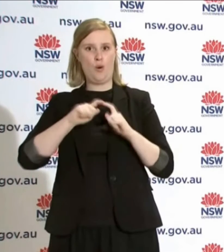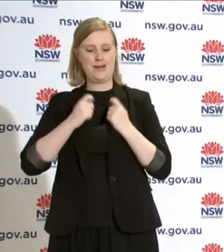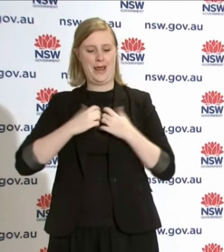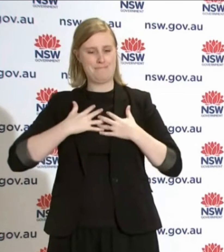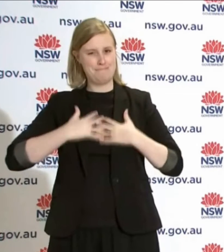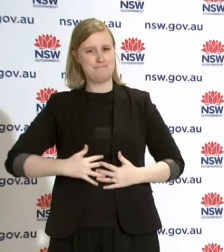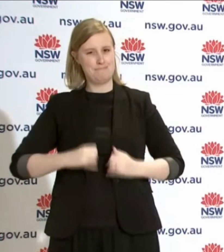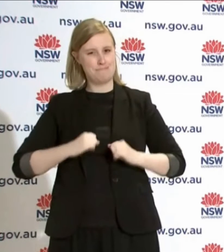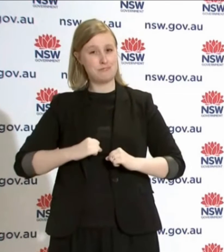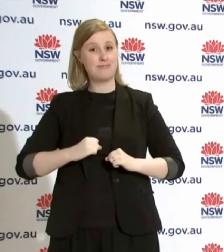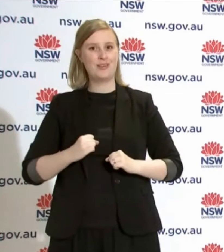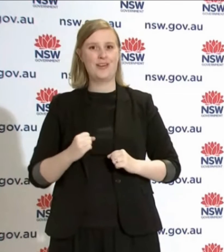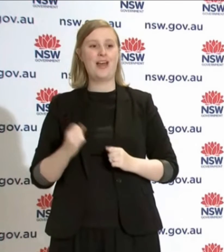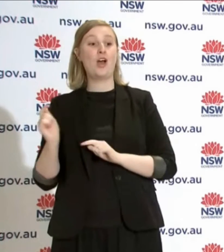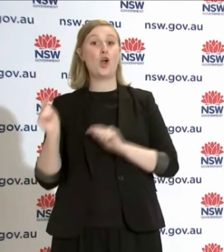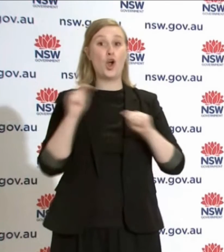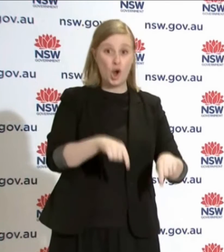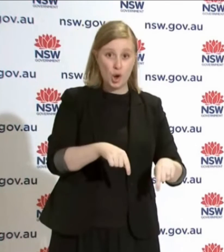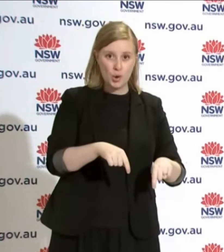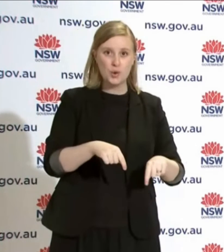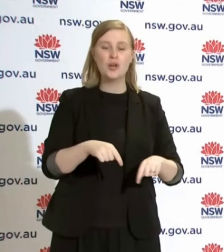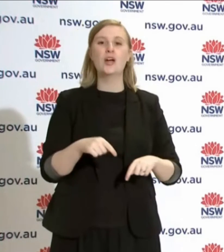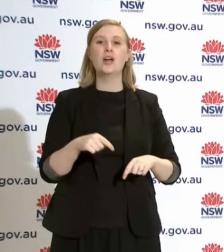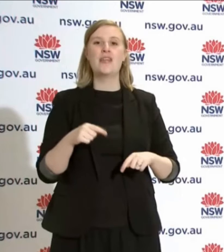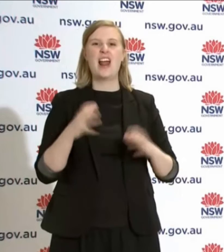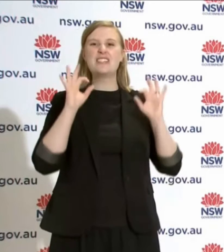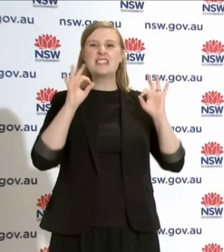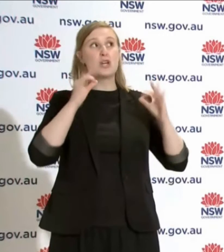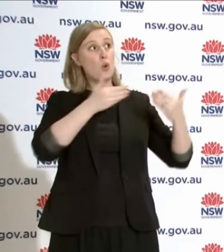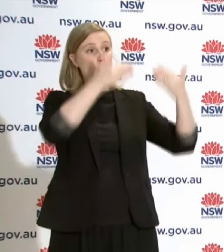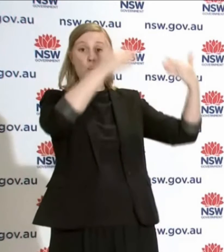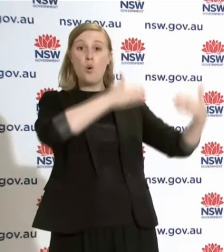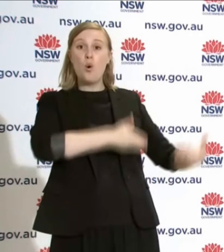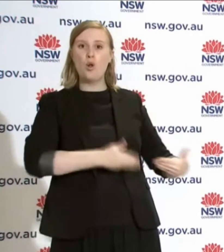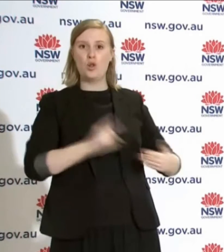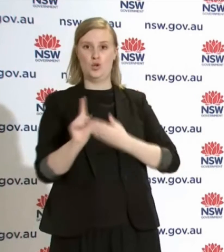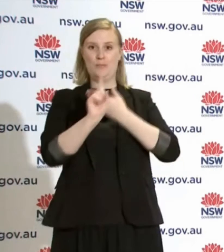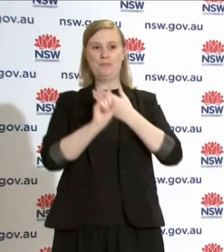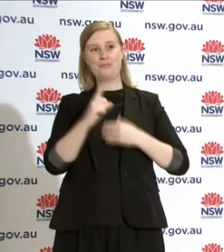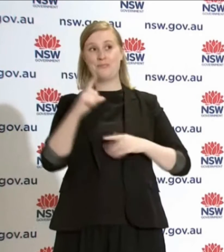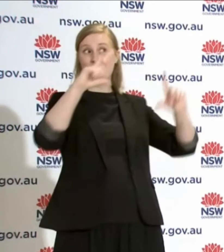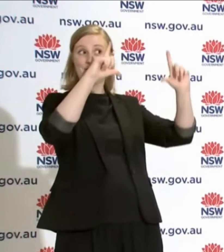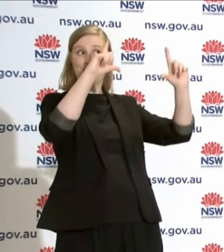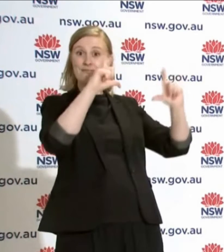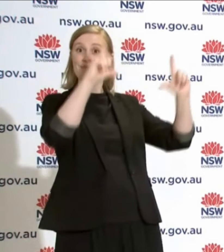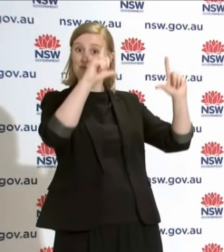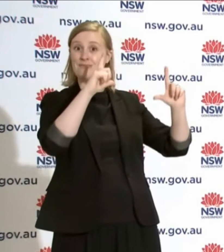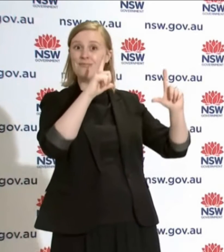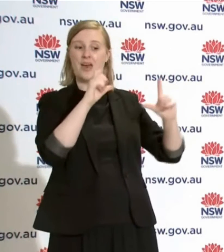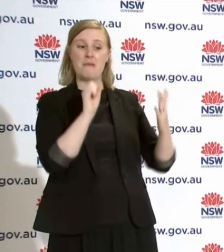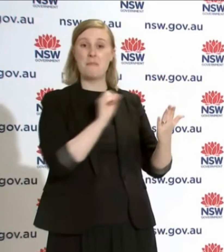your team colours, take a selfie on the selfie wall as you're leaving, and the sporting codes will